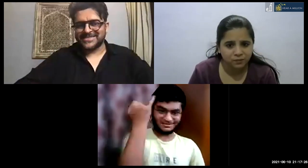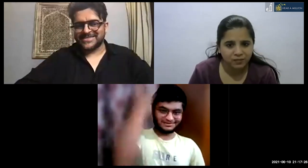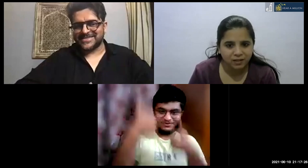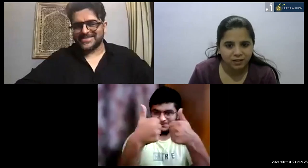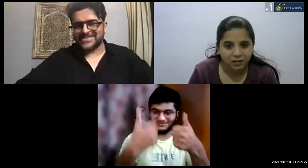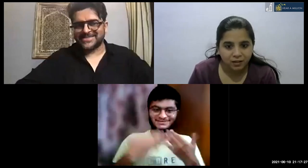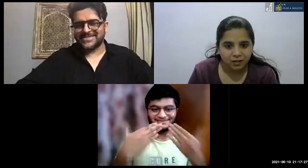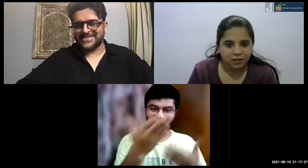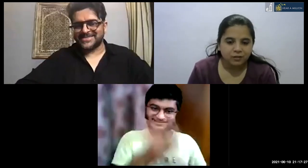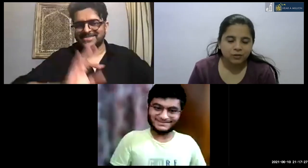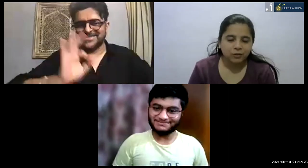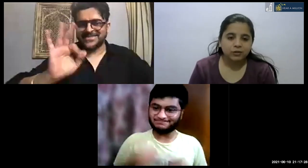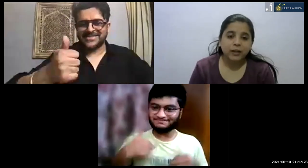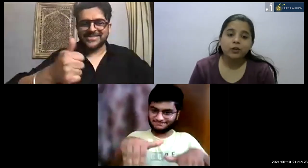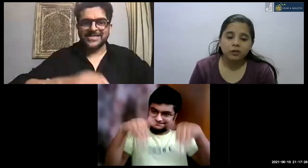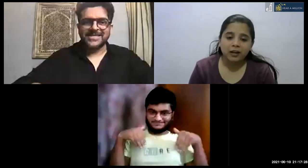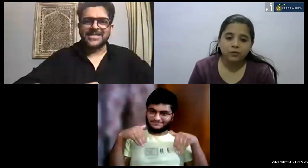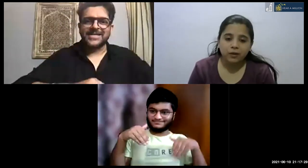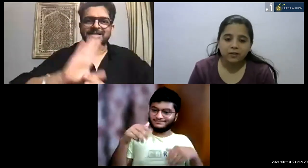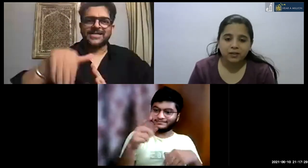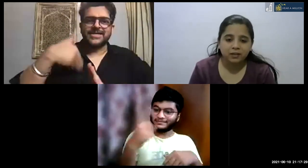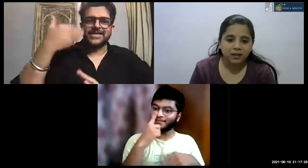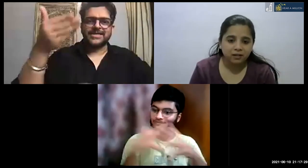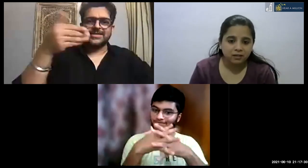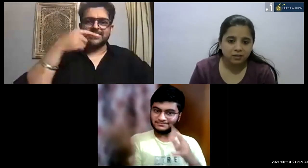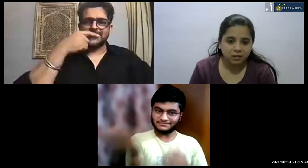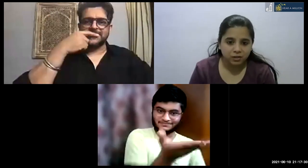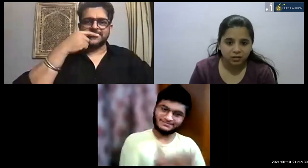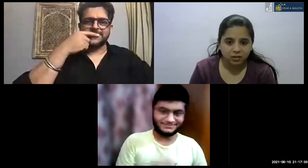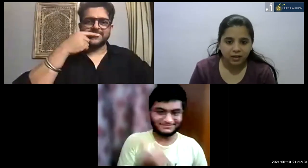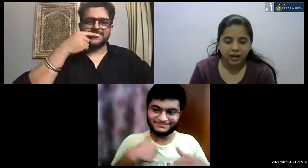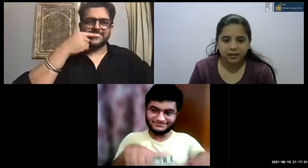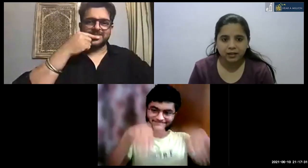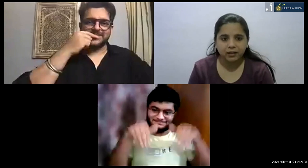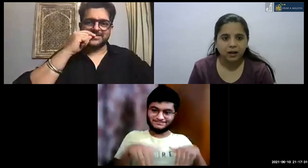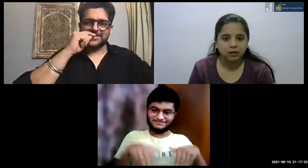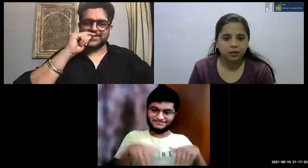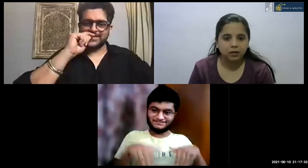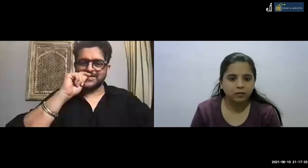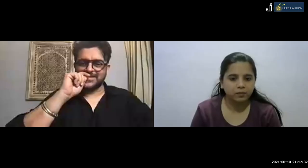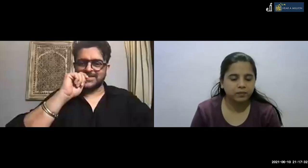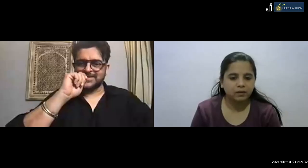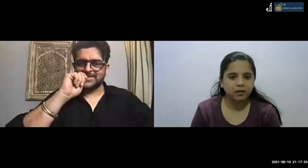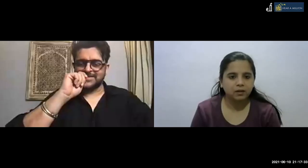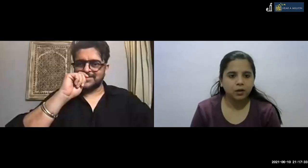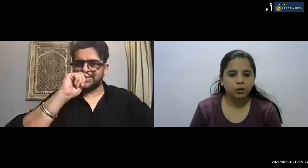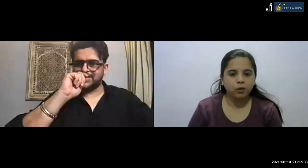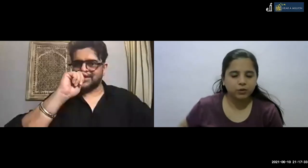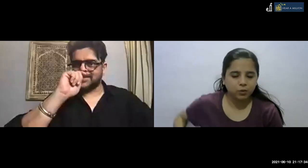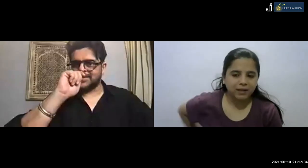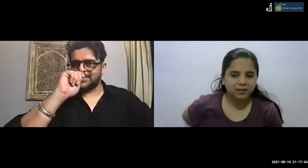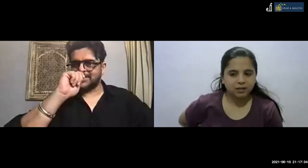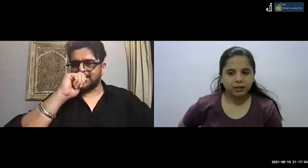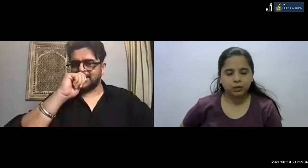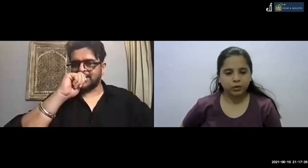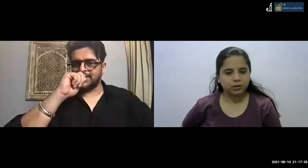situation. So thank you, Dr. Alim, for having this great discussion. I think, yeah. Who wants